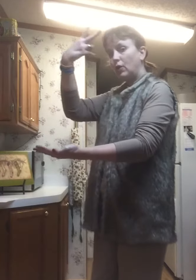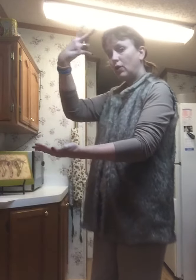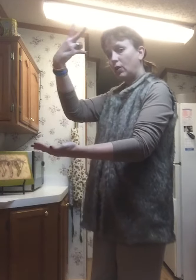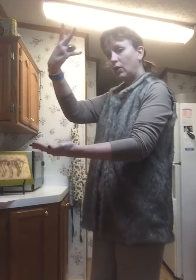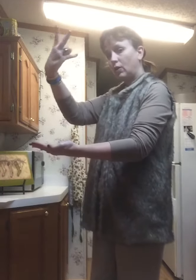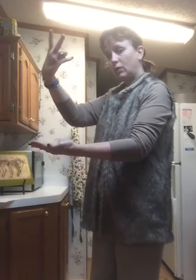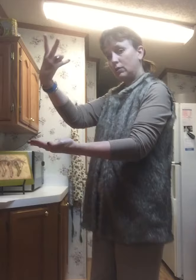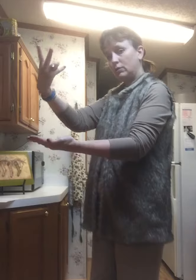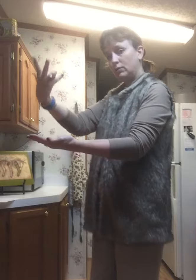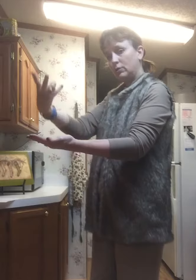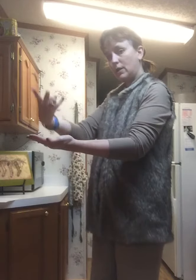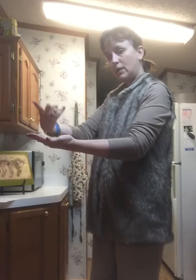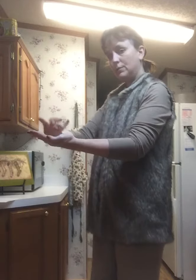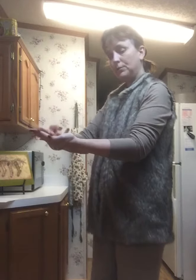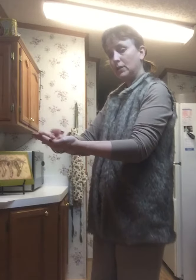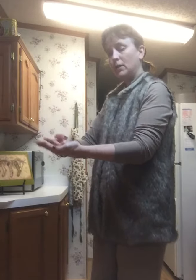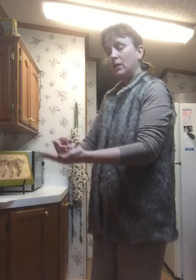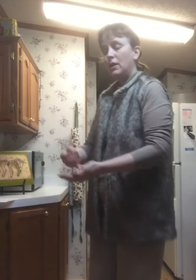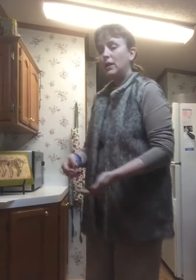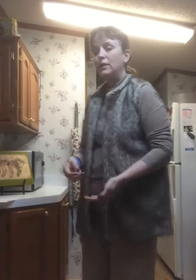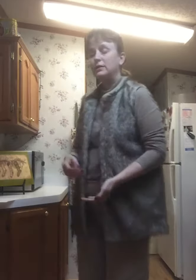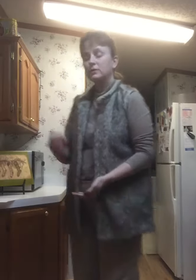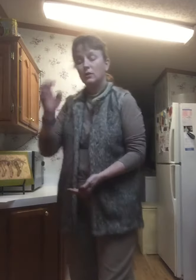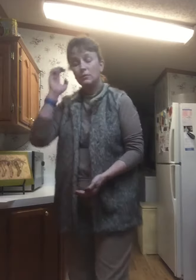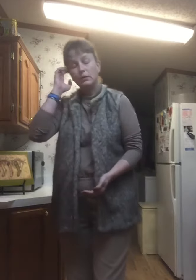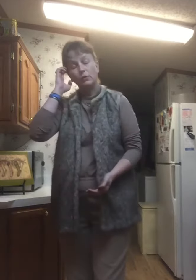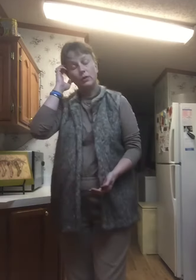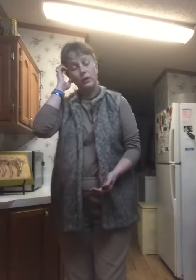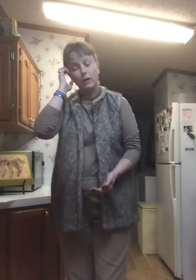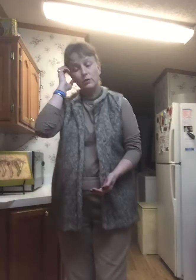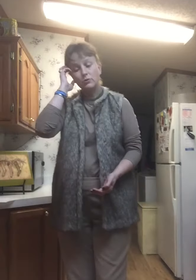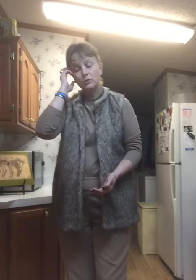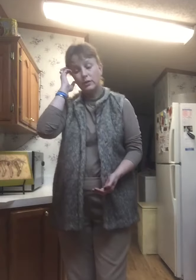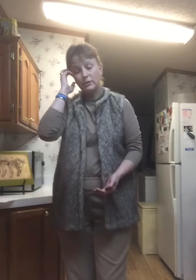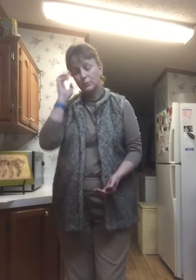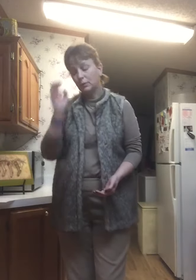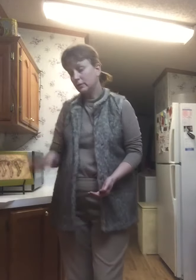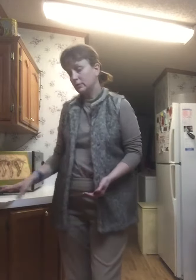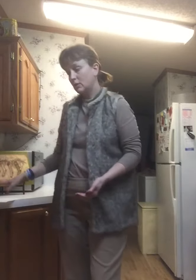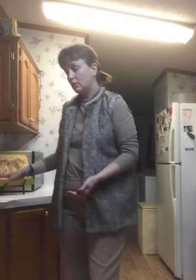Fall, okay? And it's going to be usually in this part of the song,